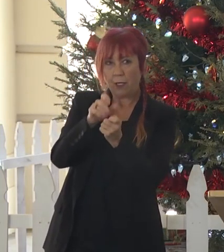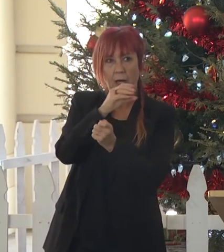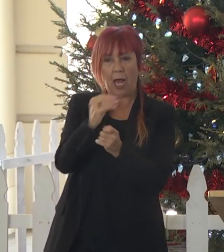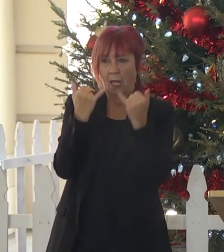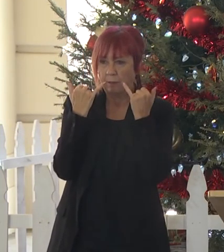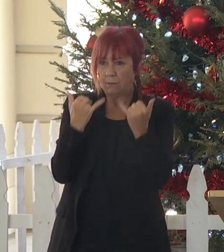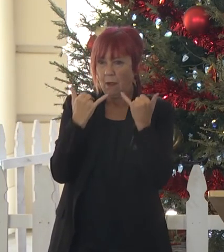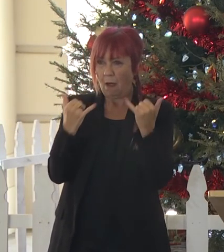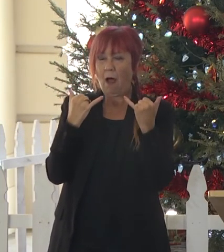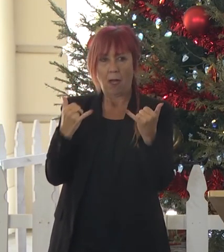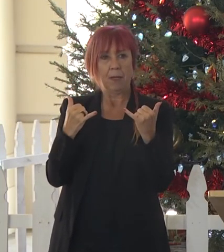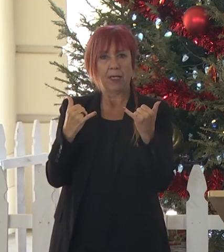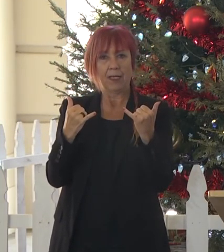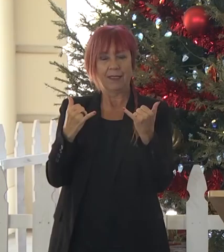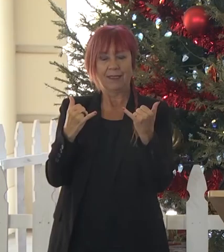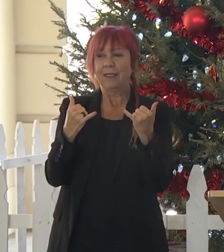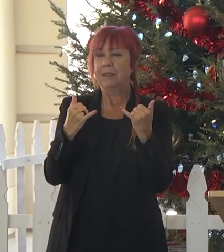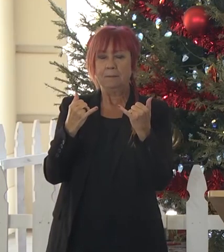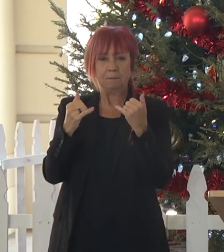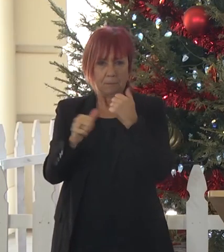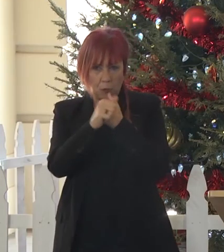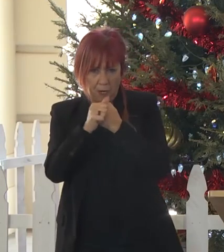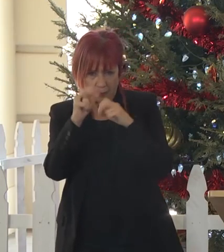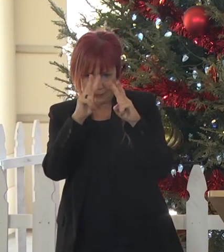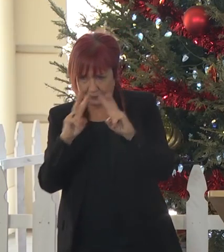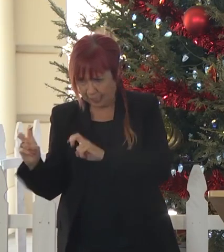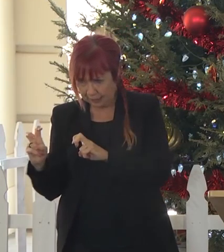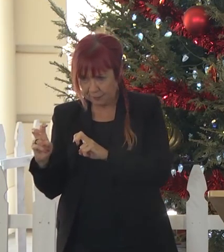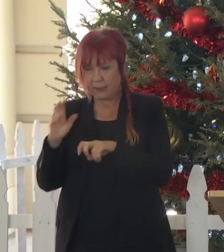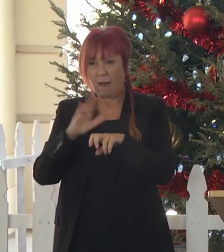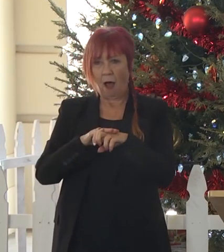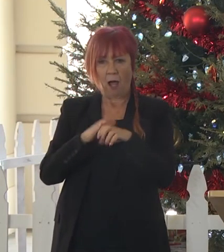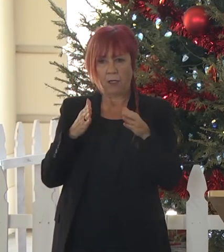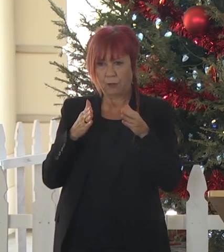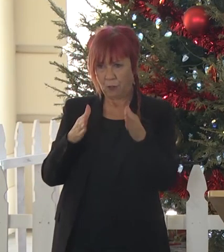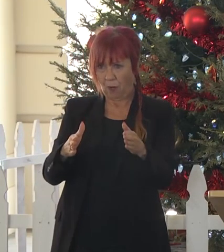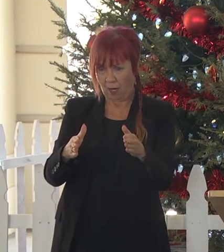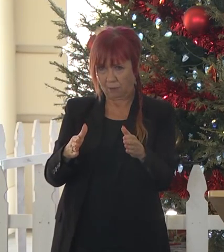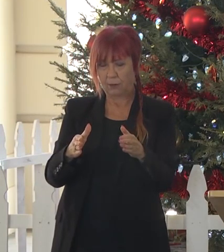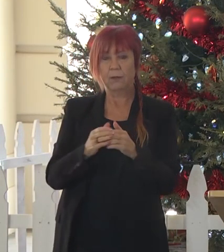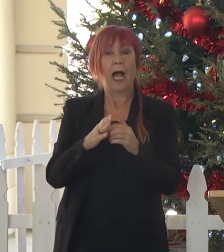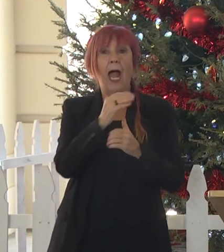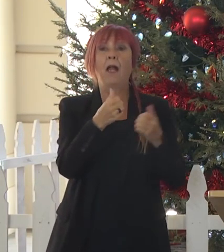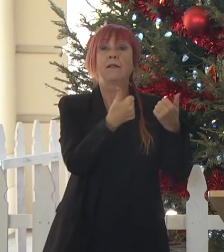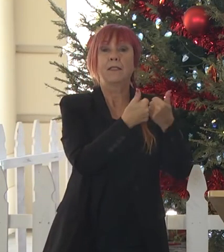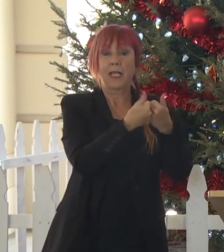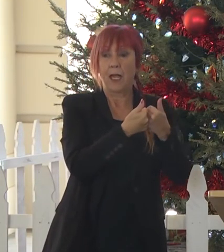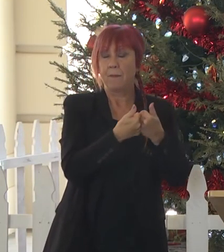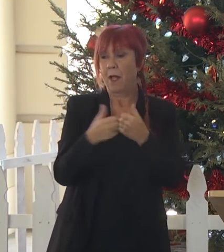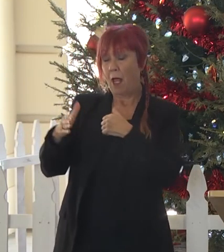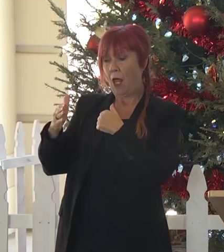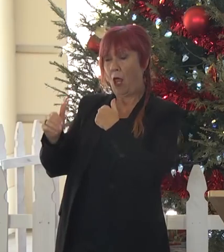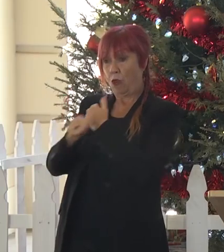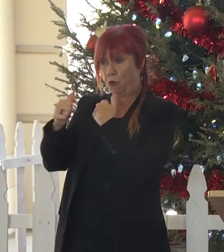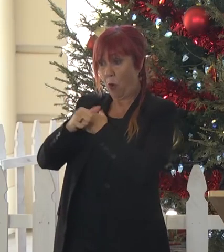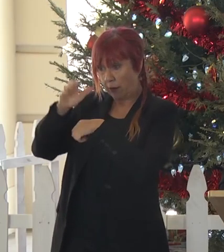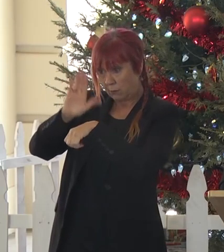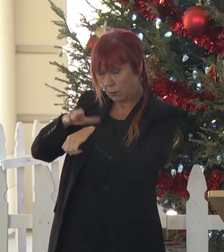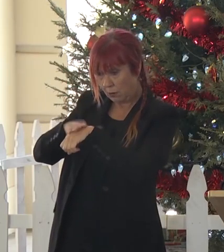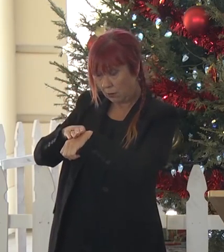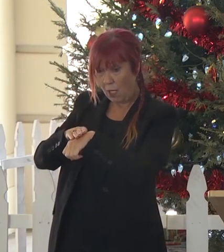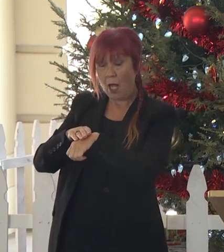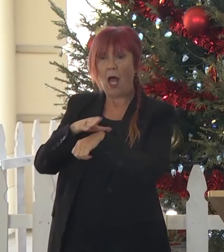contemporary threat assessments with respect to the parade route and the game. Threat assessments and fan safety